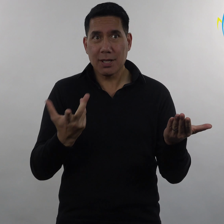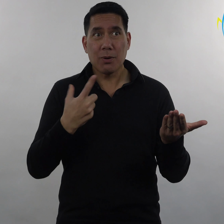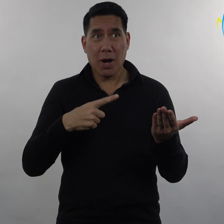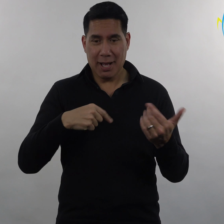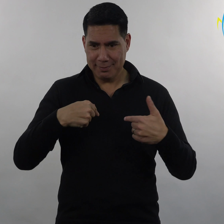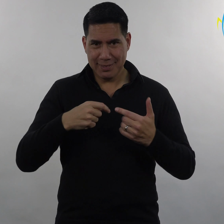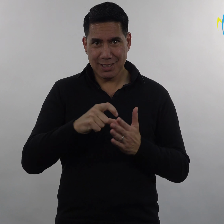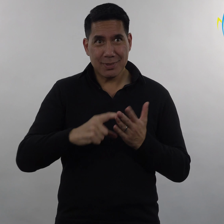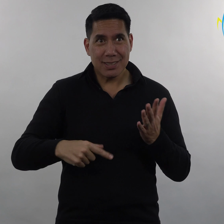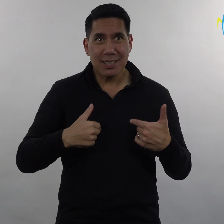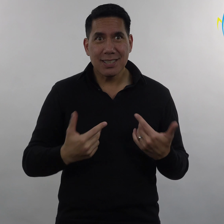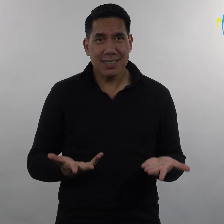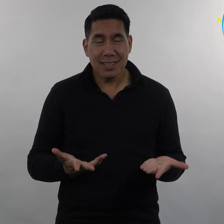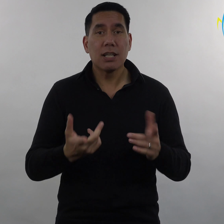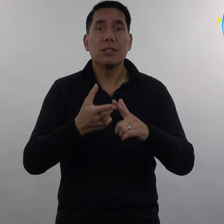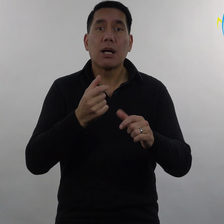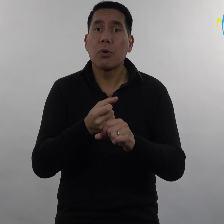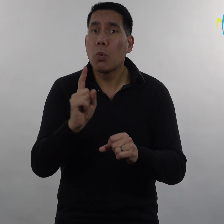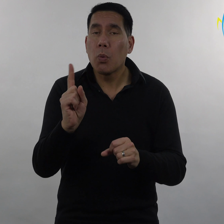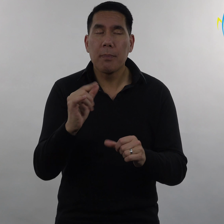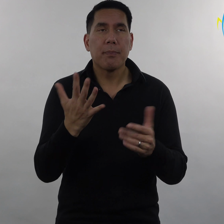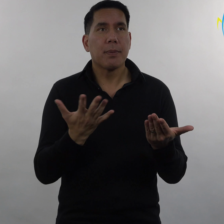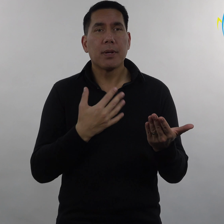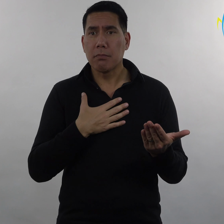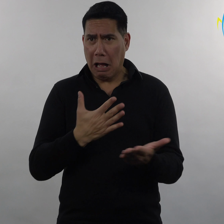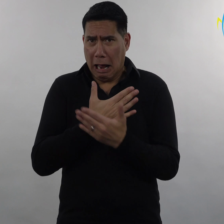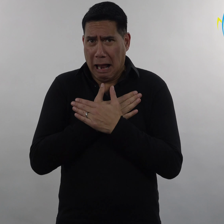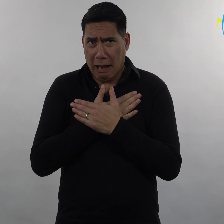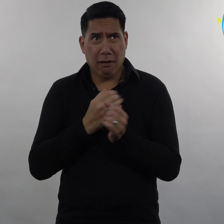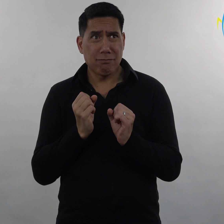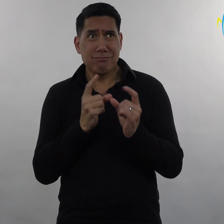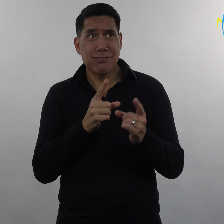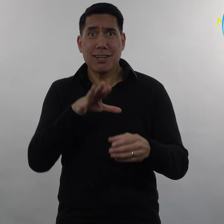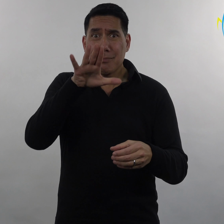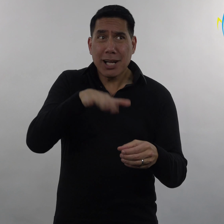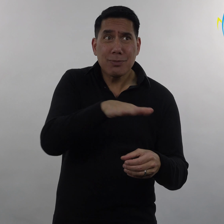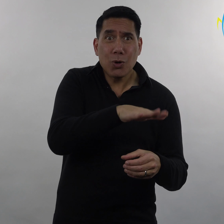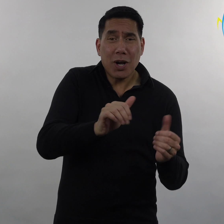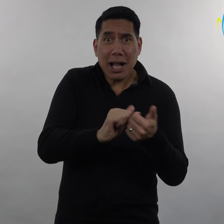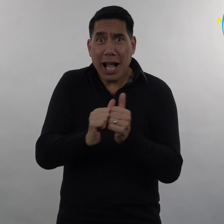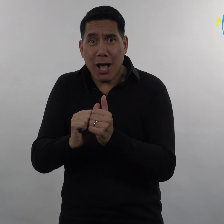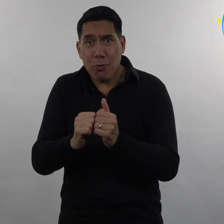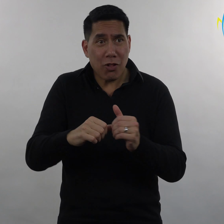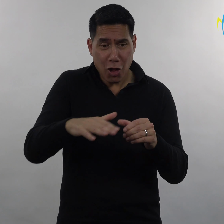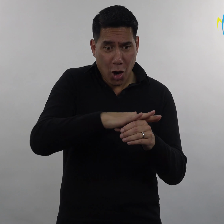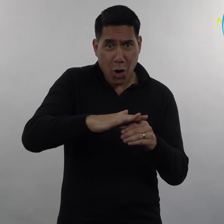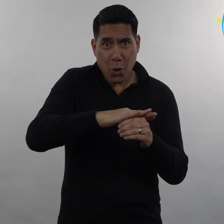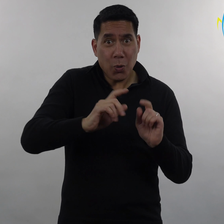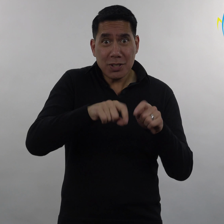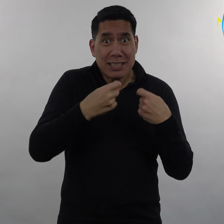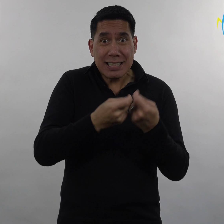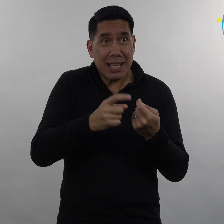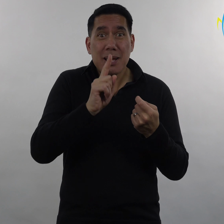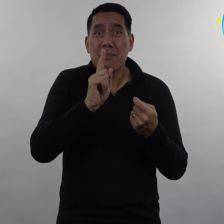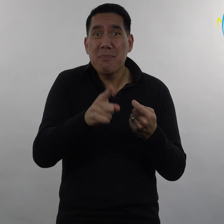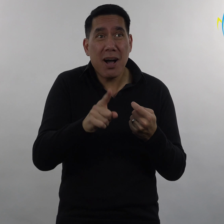due to a lack of supports in relation to your disability. For example, you might say that you love participating in basketball games with your